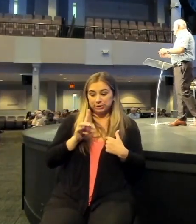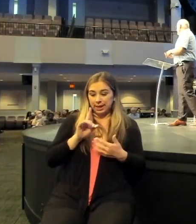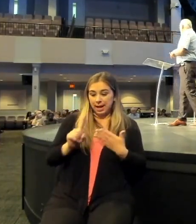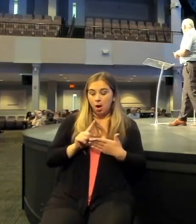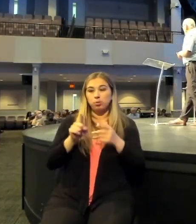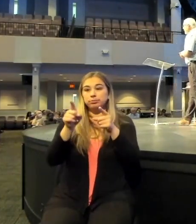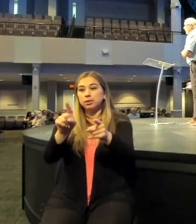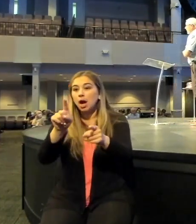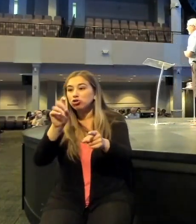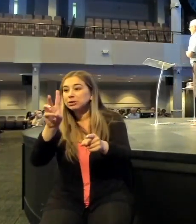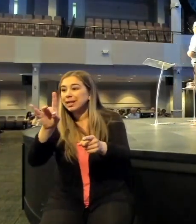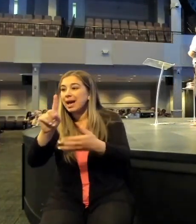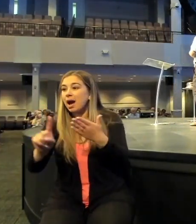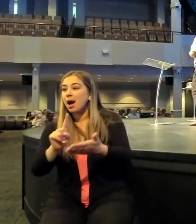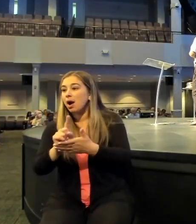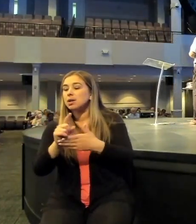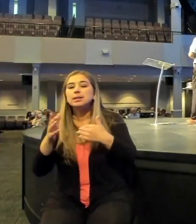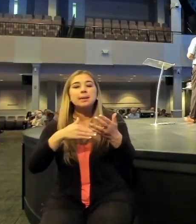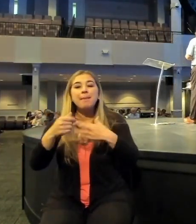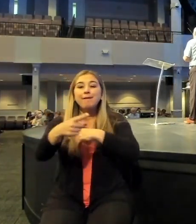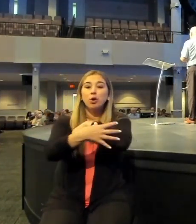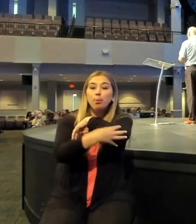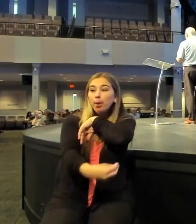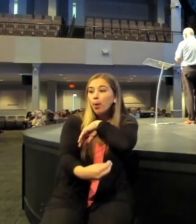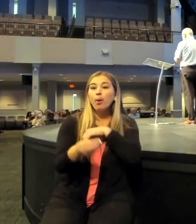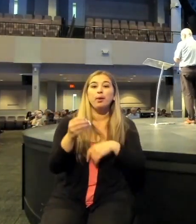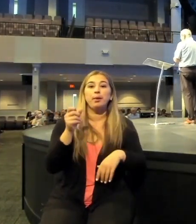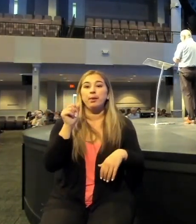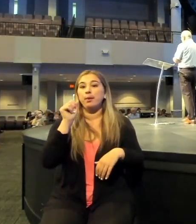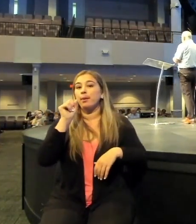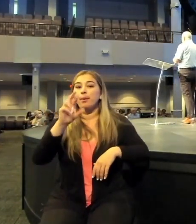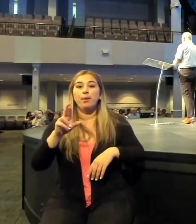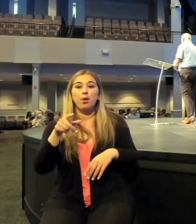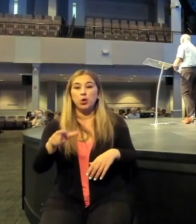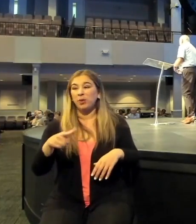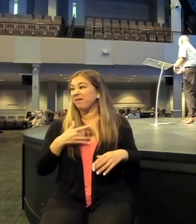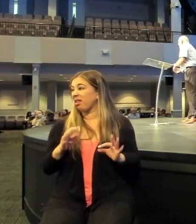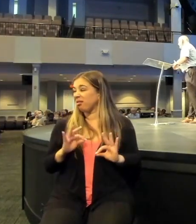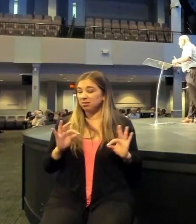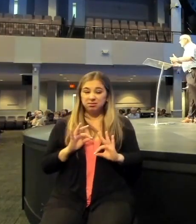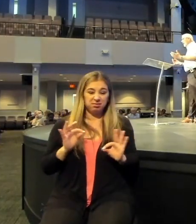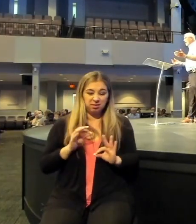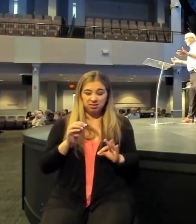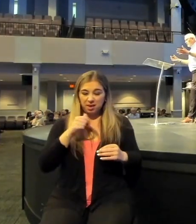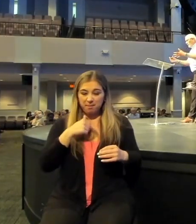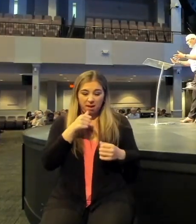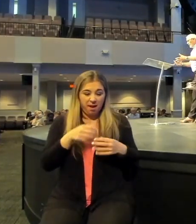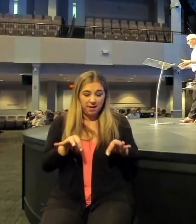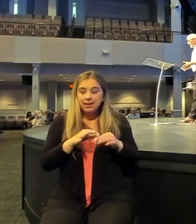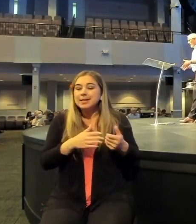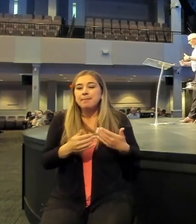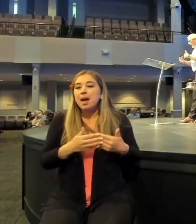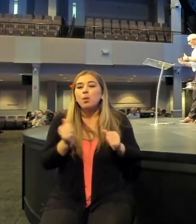anyone, no matter how important they are or how insignificant they may feel. Your life, you have been given